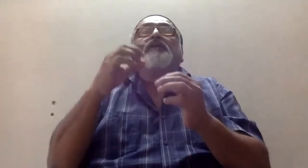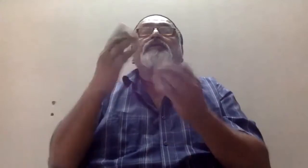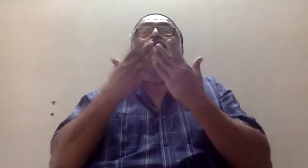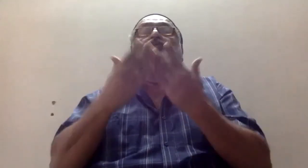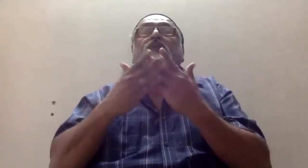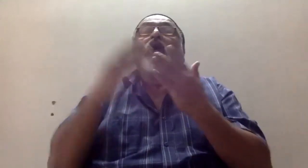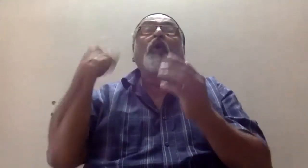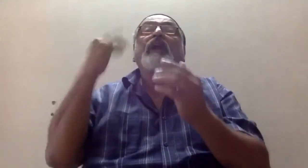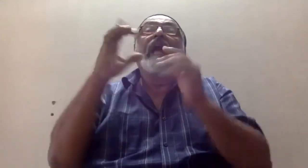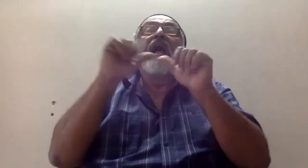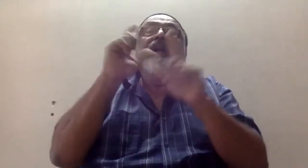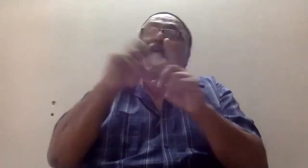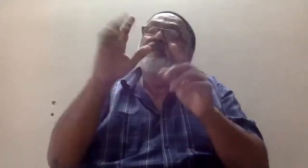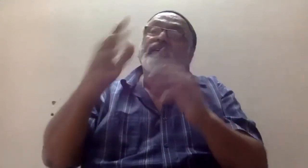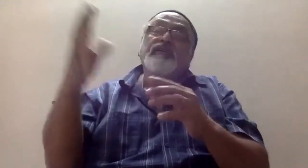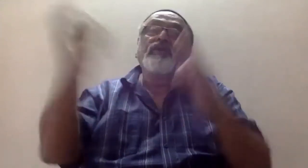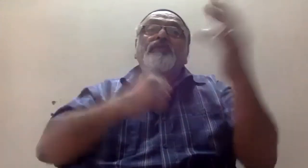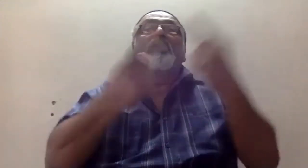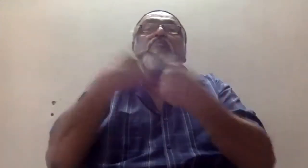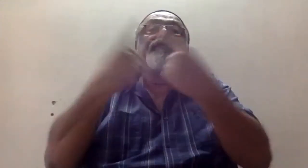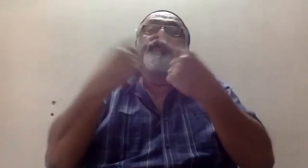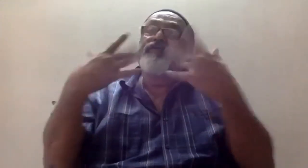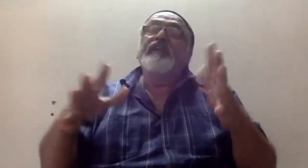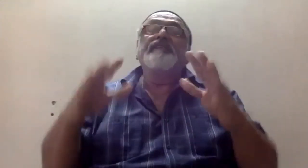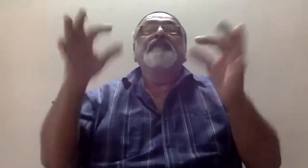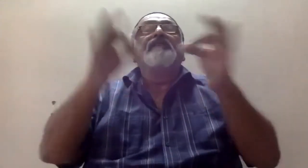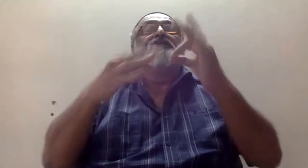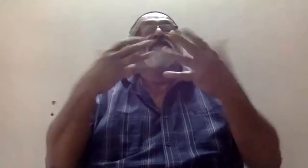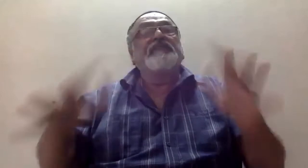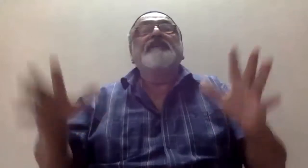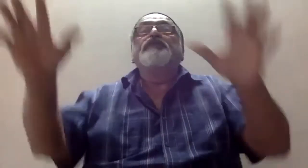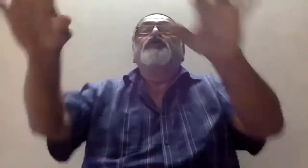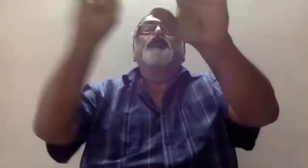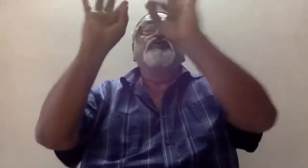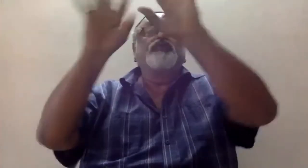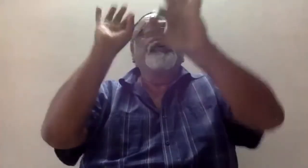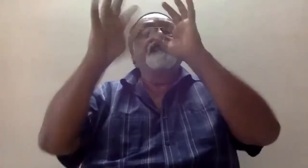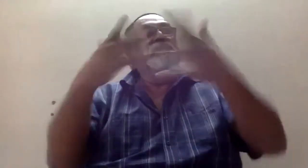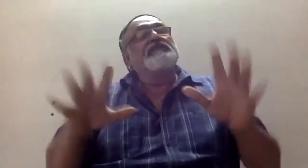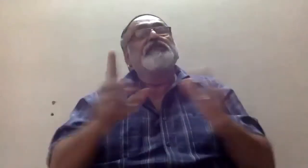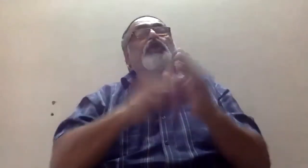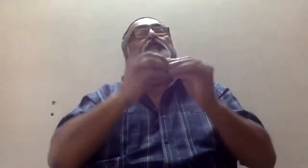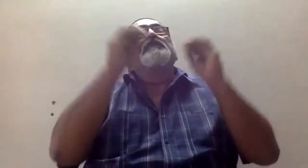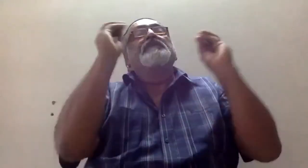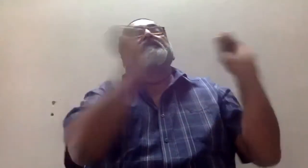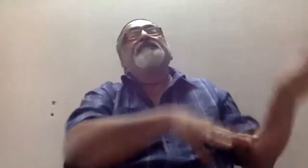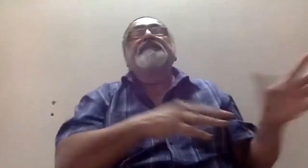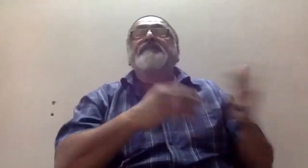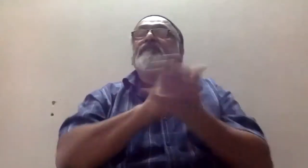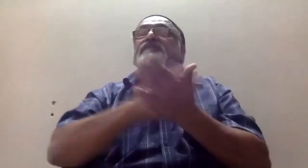selected people, and they said, well, we can't do anything now because we can't stay it, we can't stop it. And those people